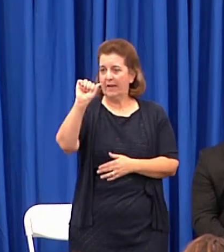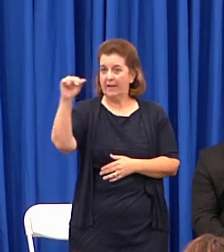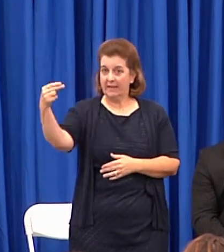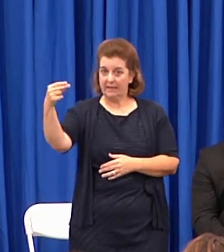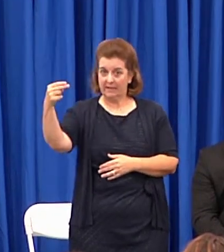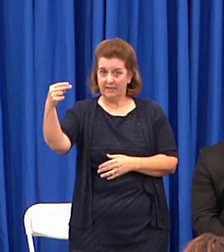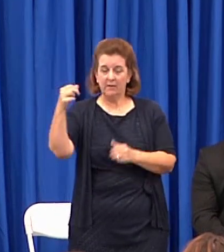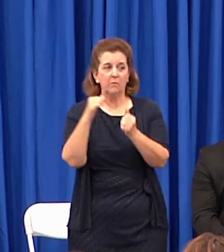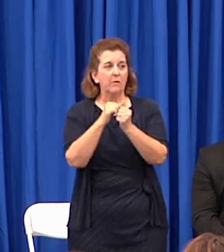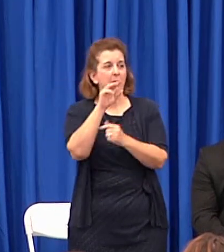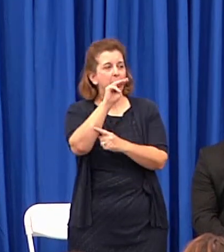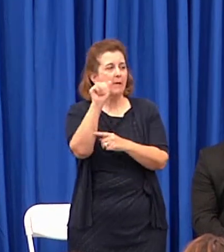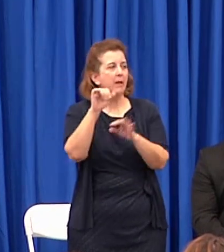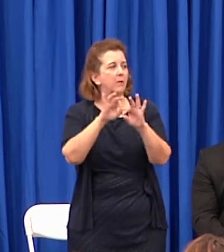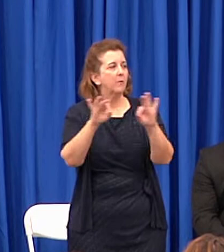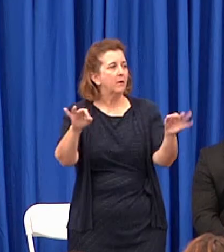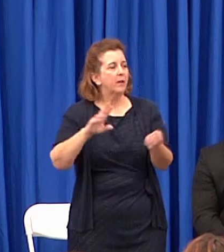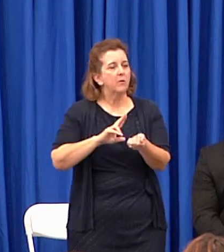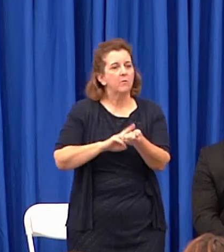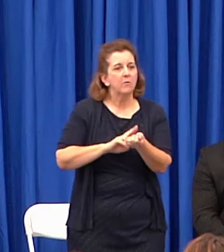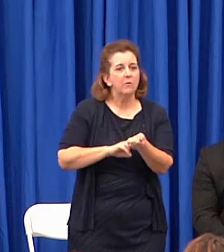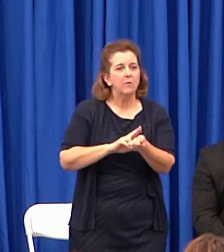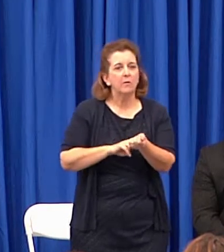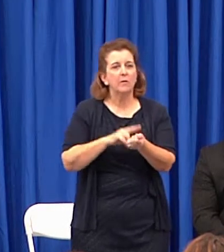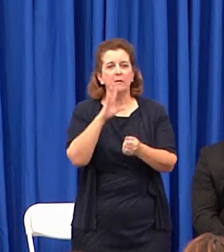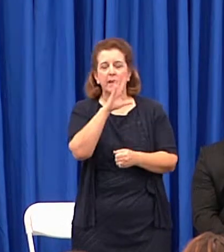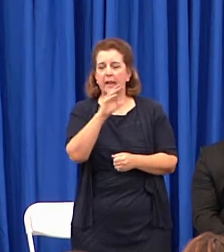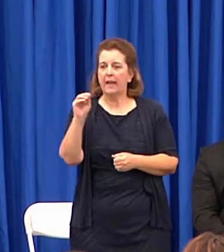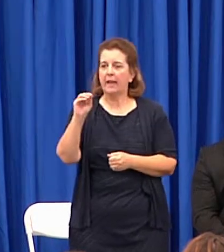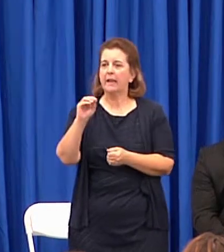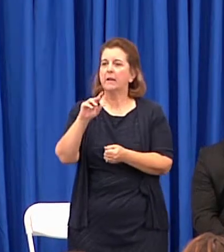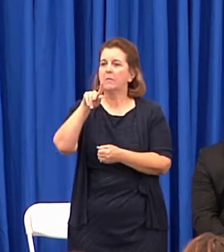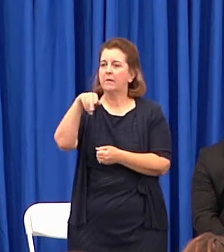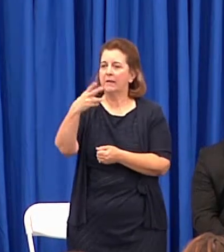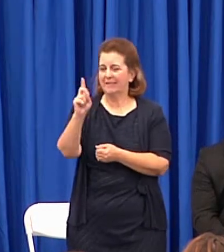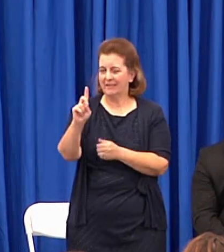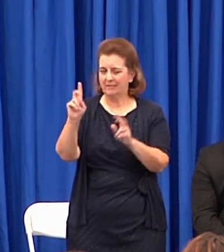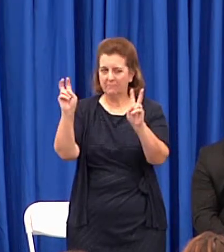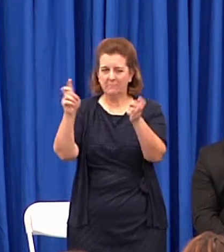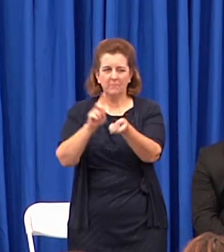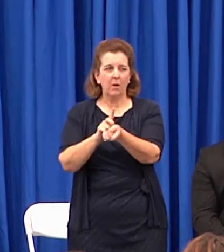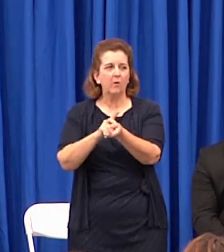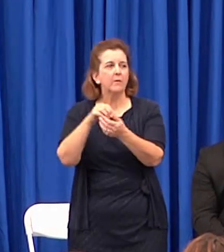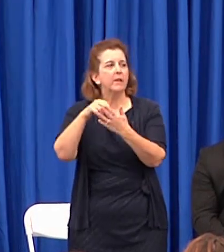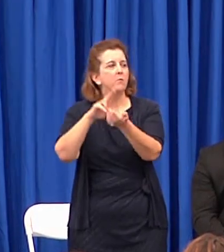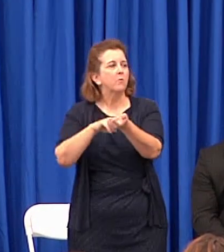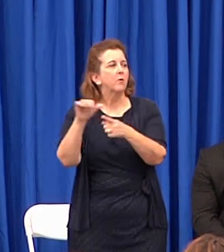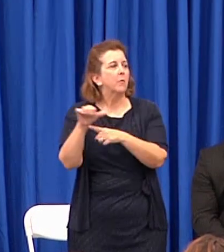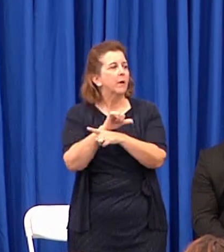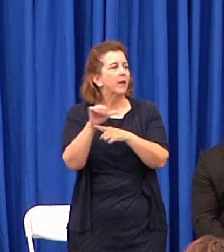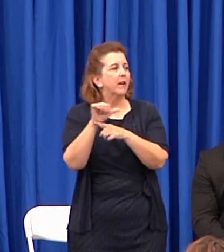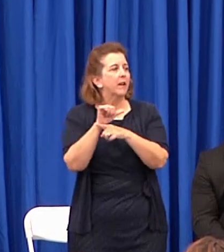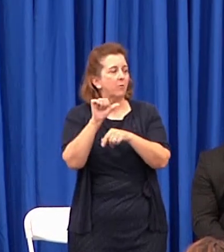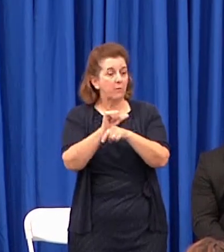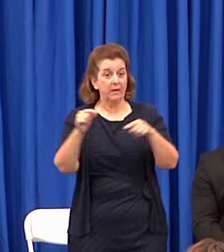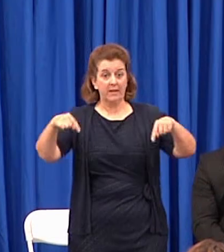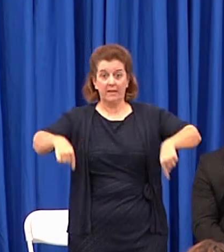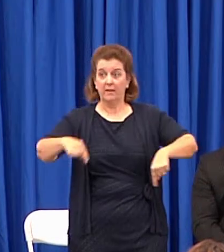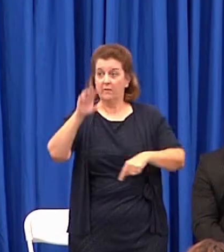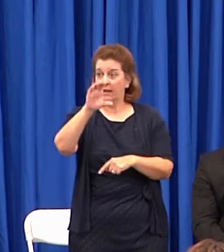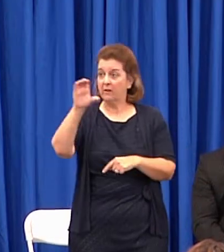included a master's degree in nursing and a doctorate of nursing practice. She has worked at Calhoun College for 12 years.